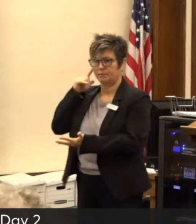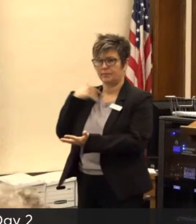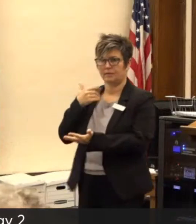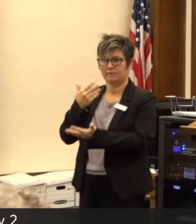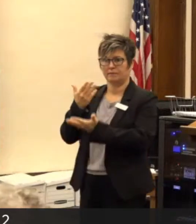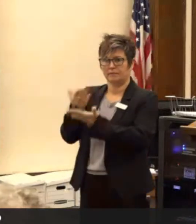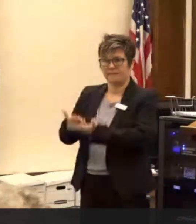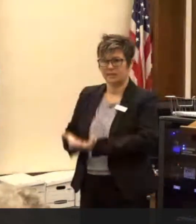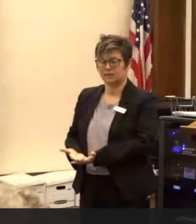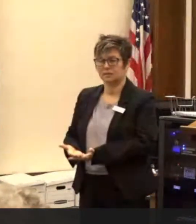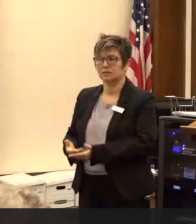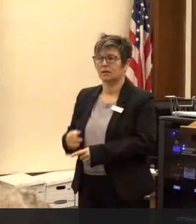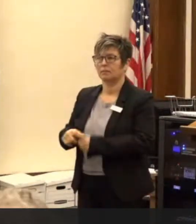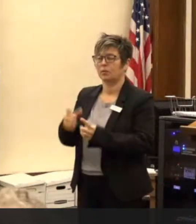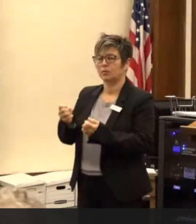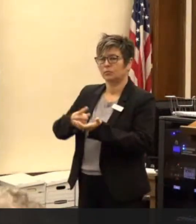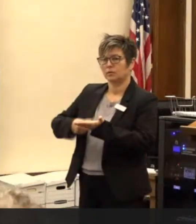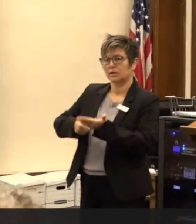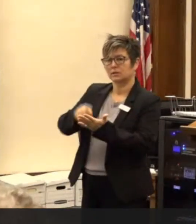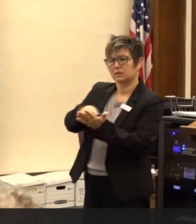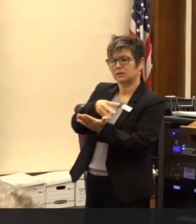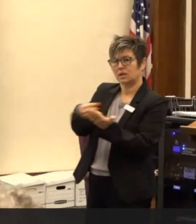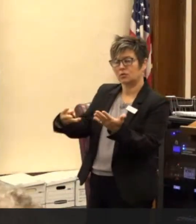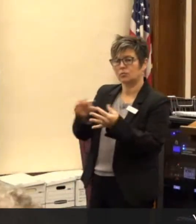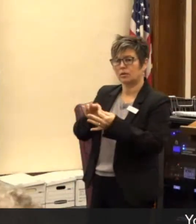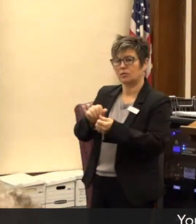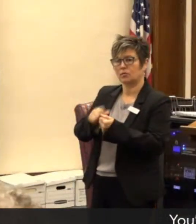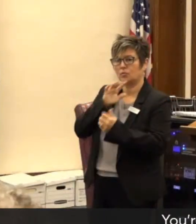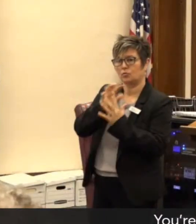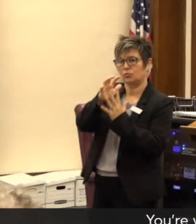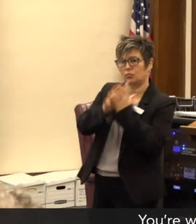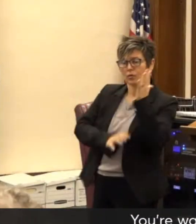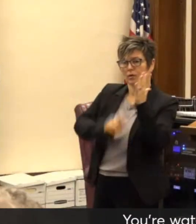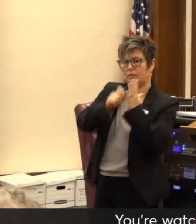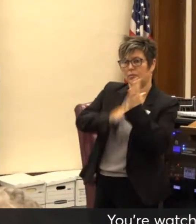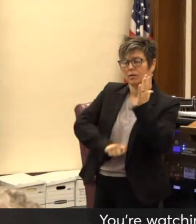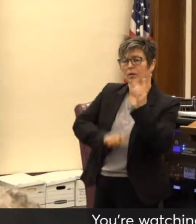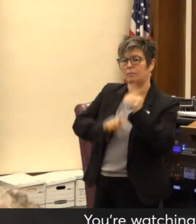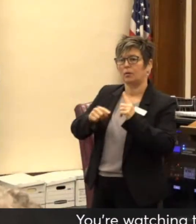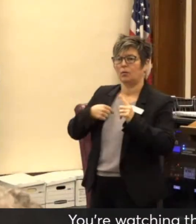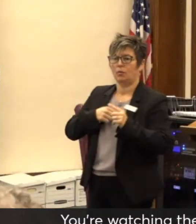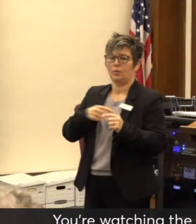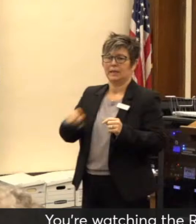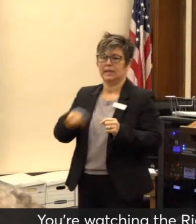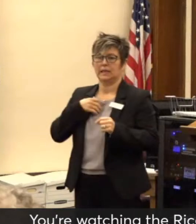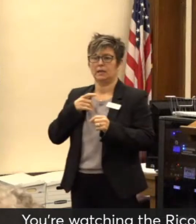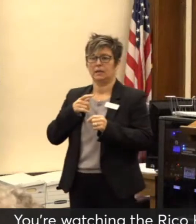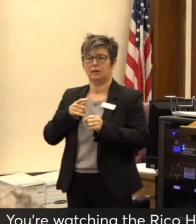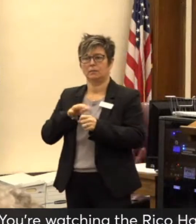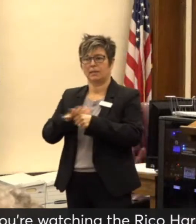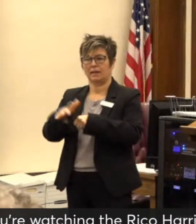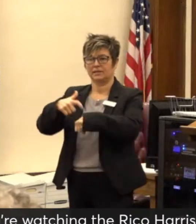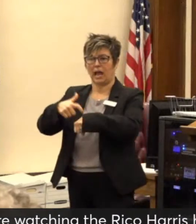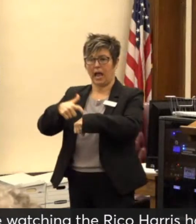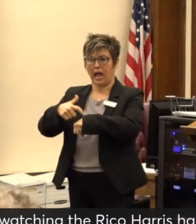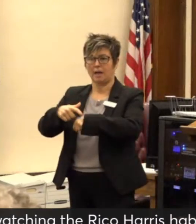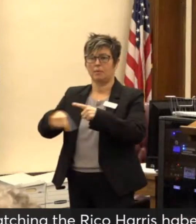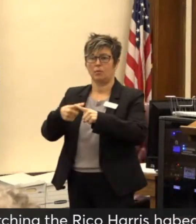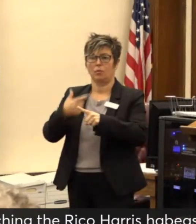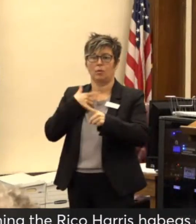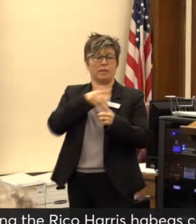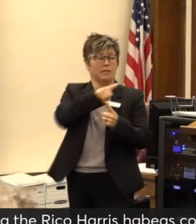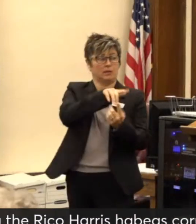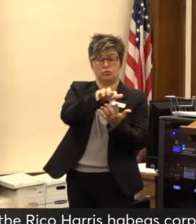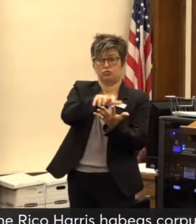briefing schedules in lieu of closing argument, we would simply ask for a reasonable amount of time after the transcript of the evidence